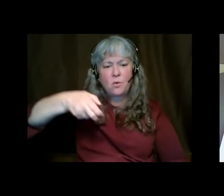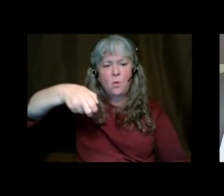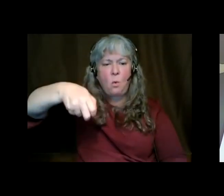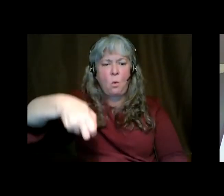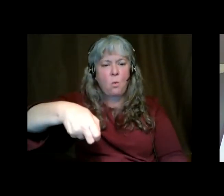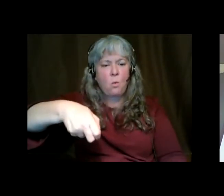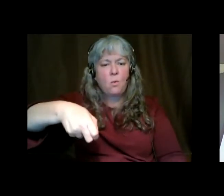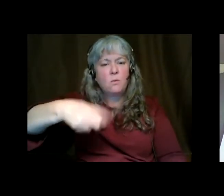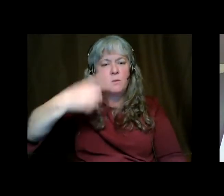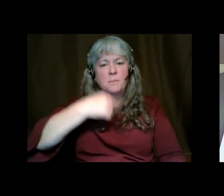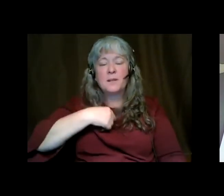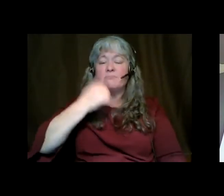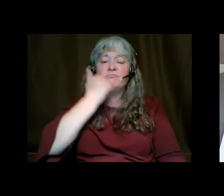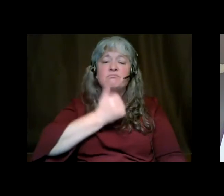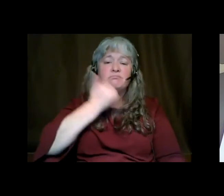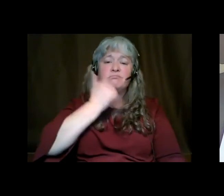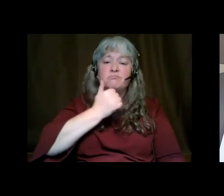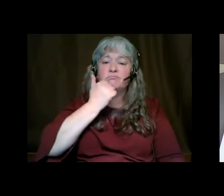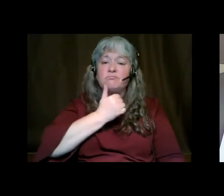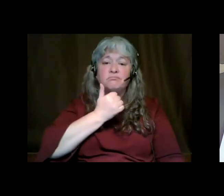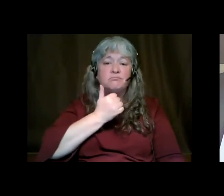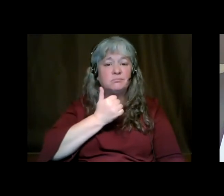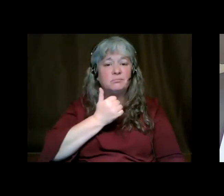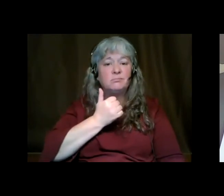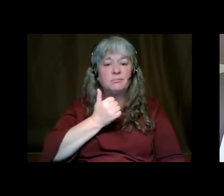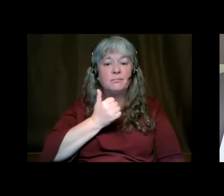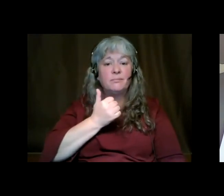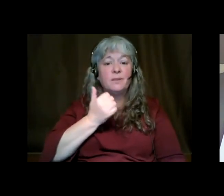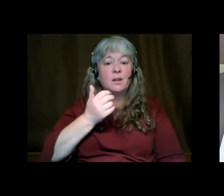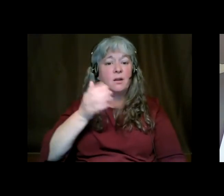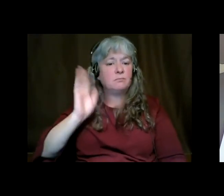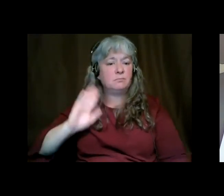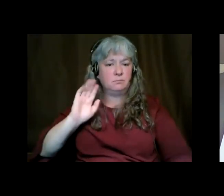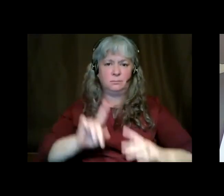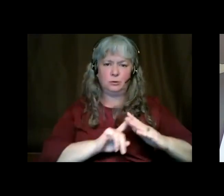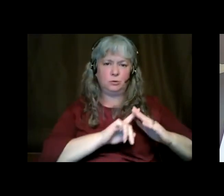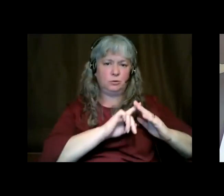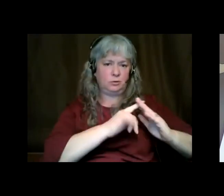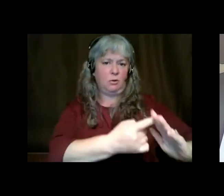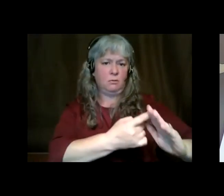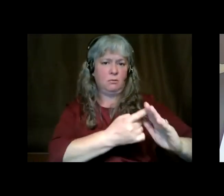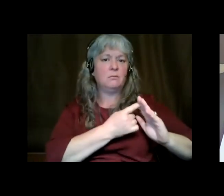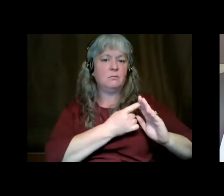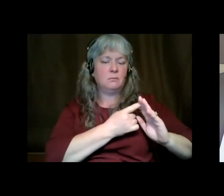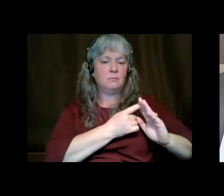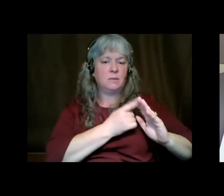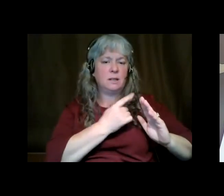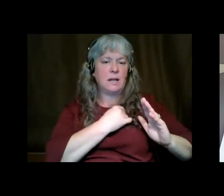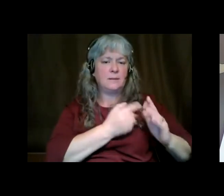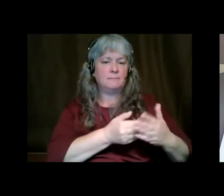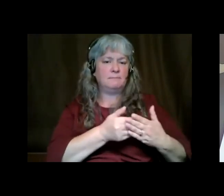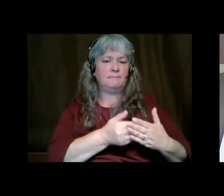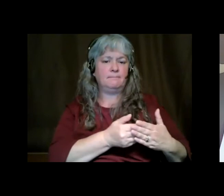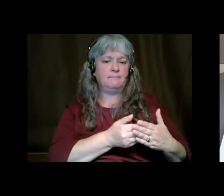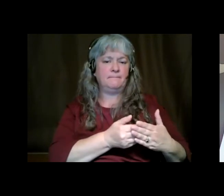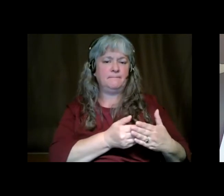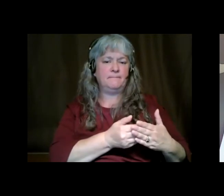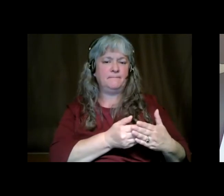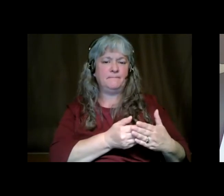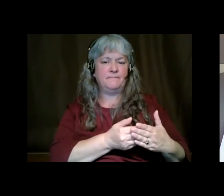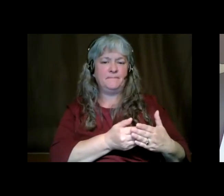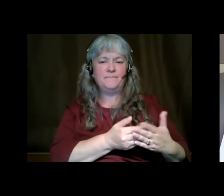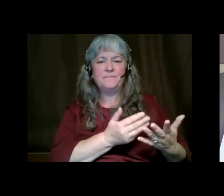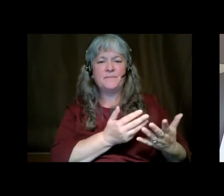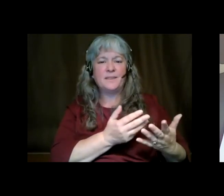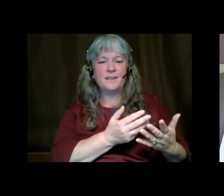again, every day of my life. So starting out, it was very much that manual technology kept